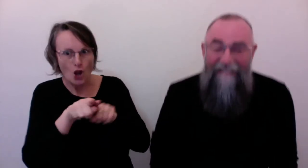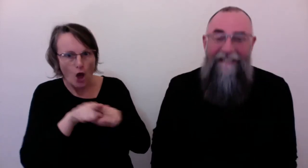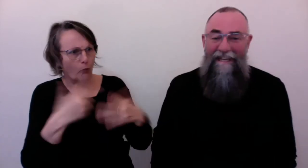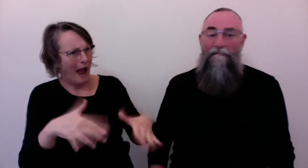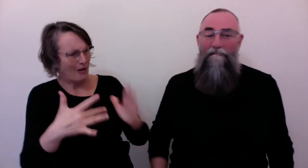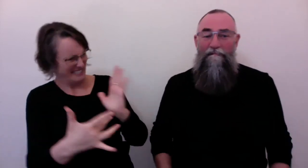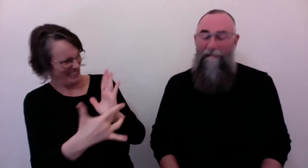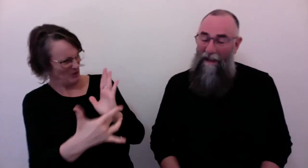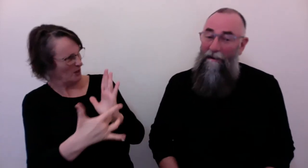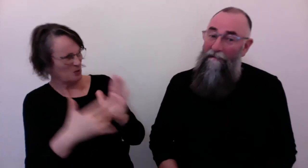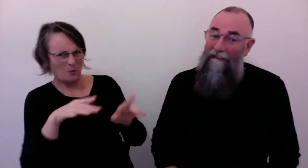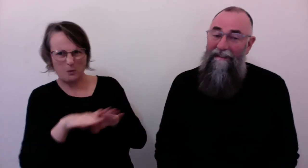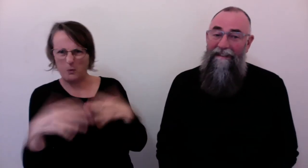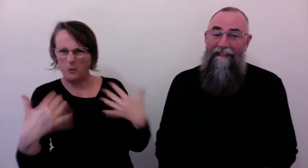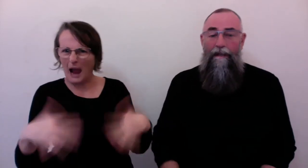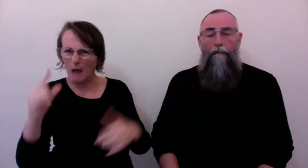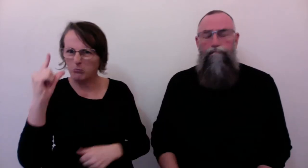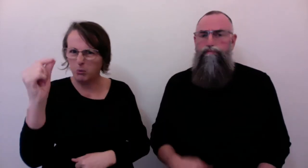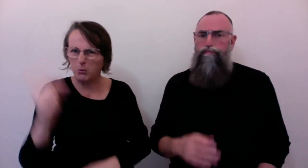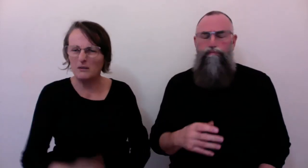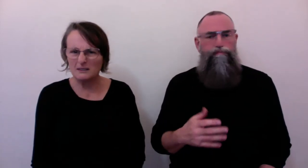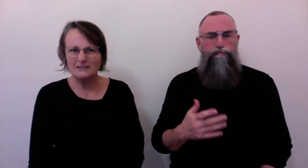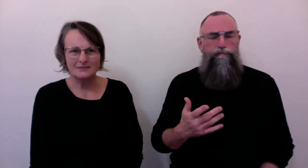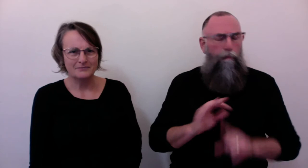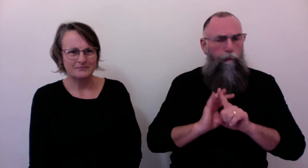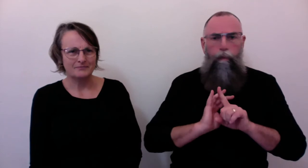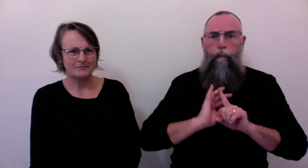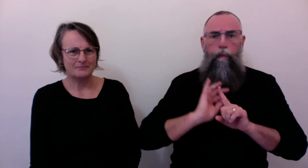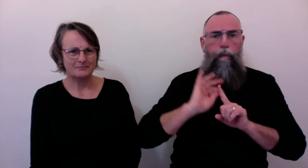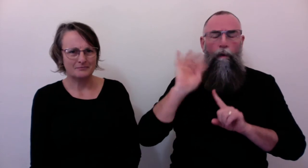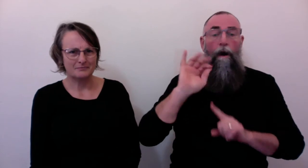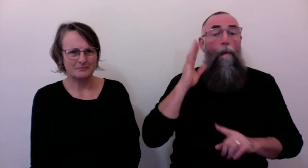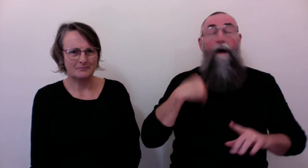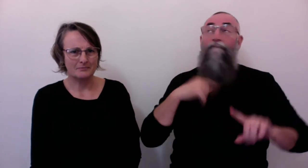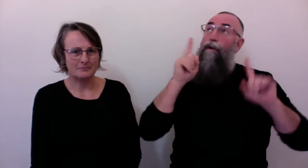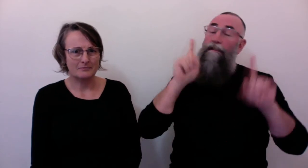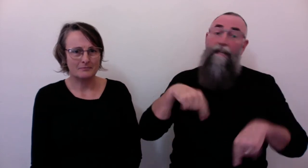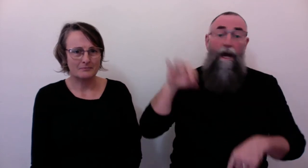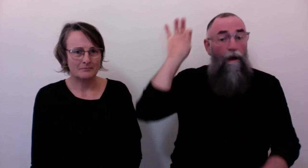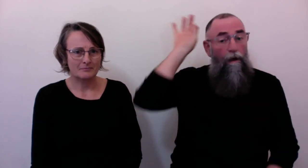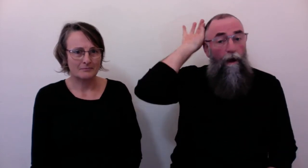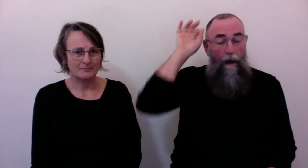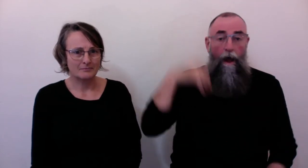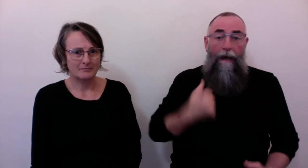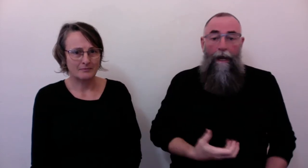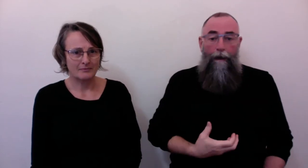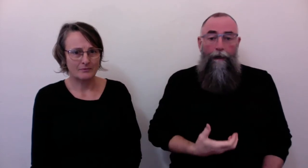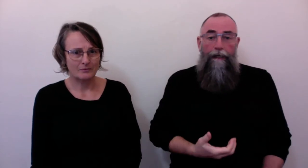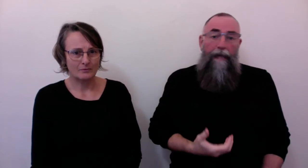It's gone really far. Like when I first got it, I had to carry it. Yeah, Oh, well, no way. I had to carry it. like a